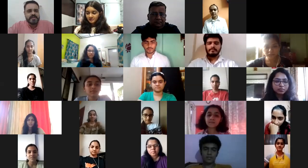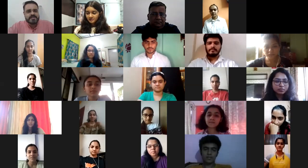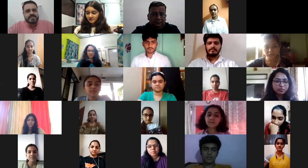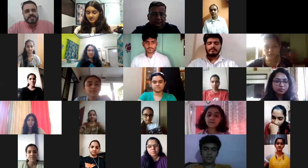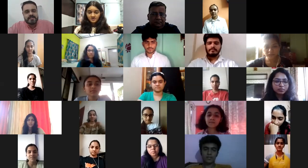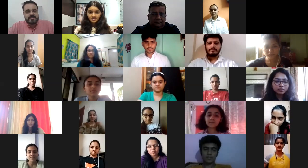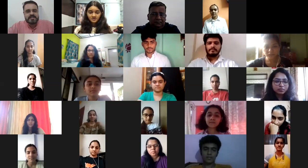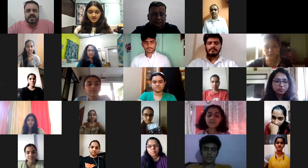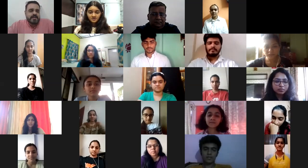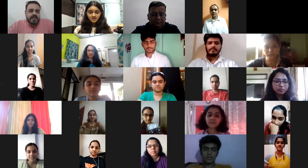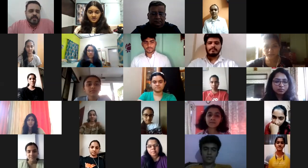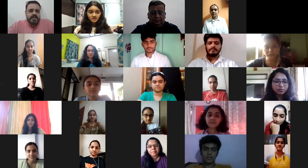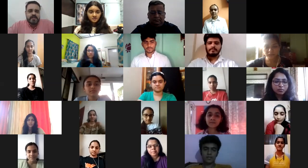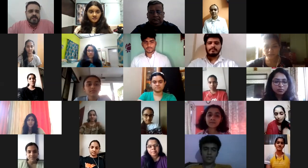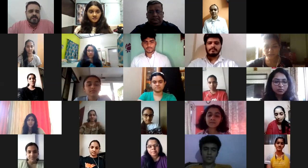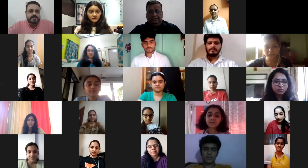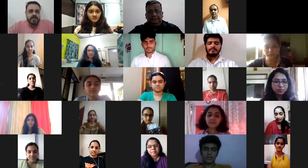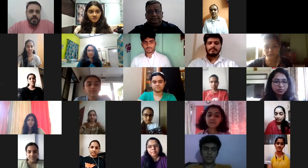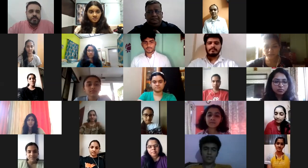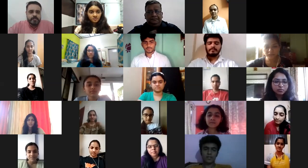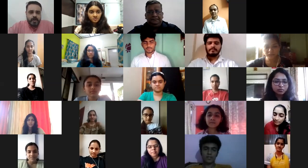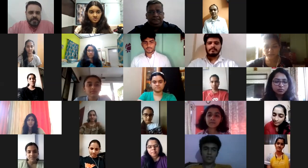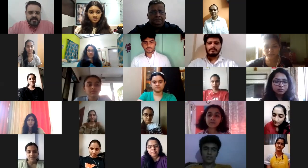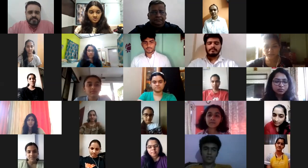faces this. Okay. All of you are from Bombay.